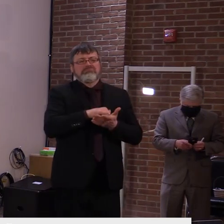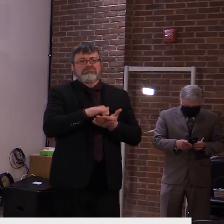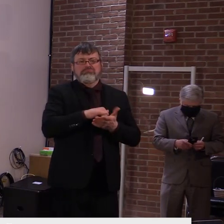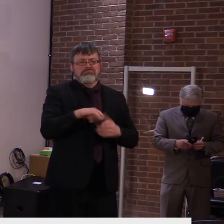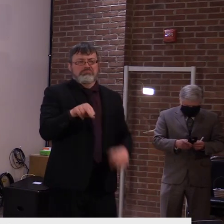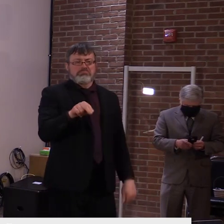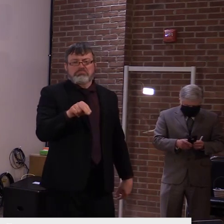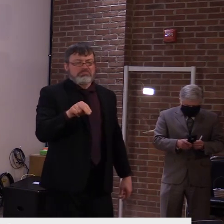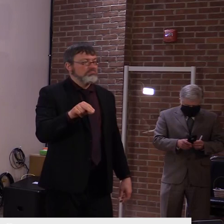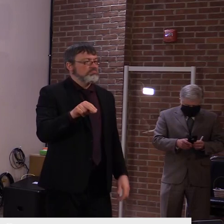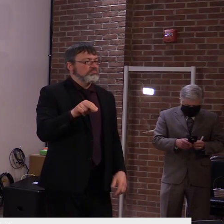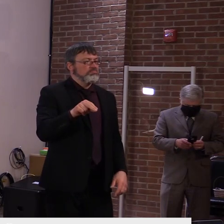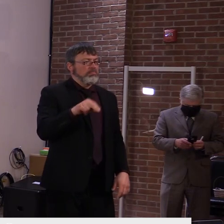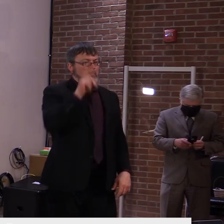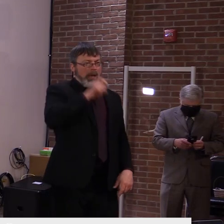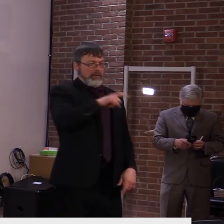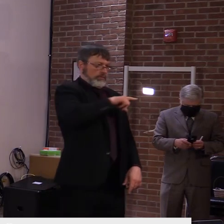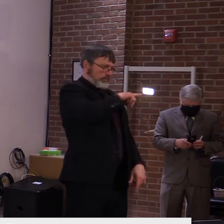14-day period.